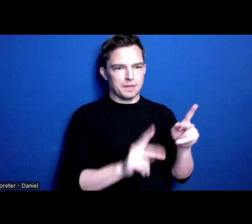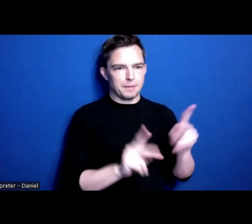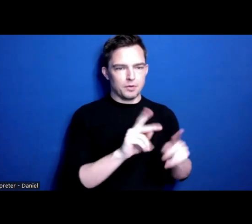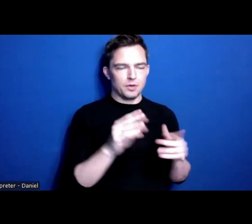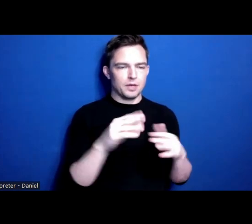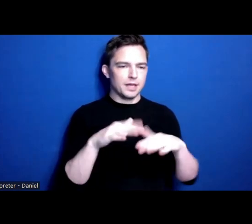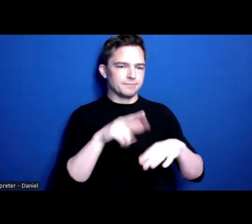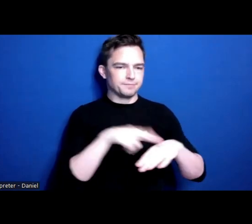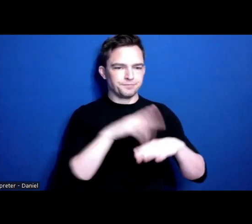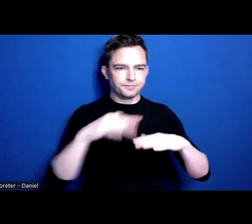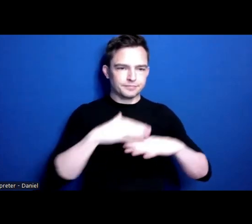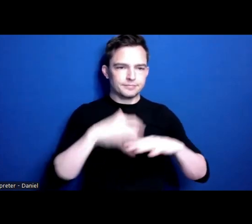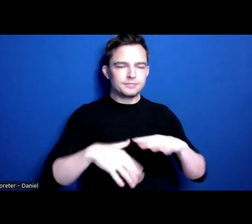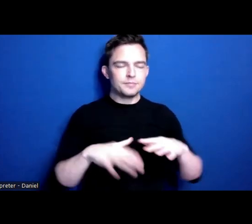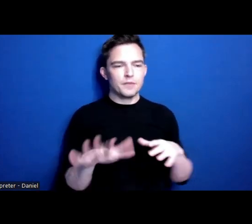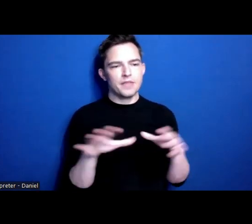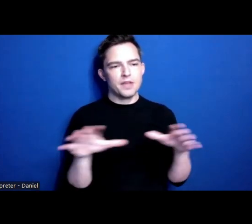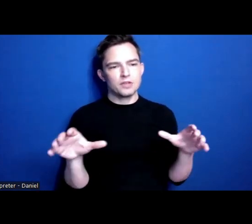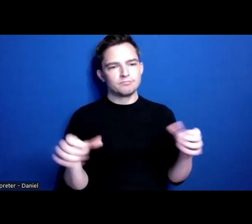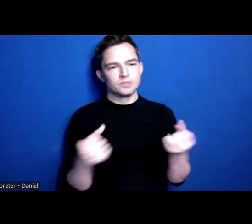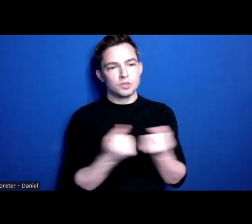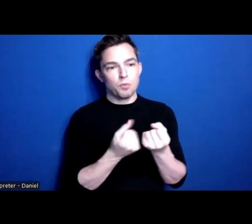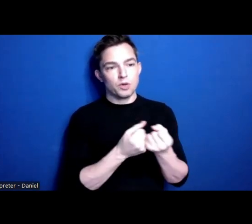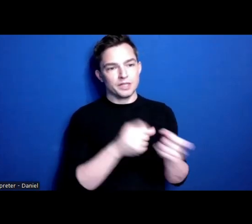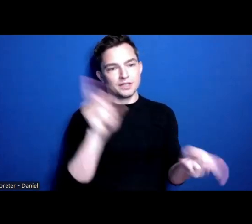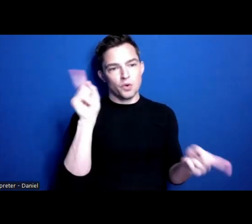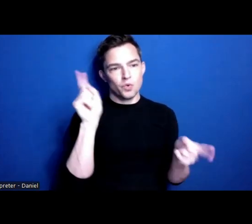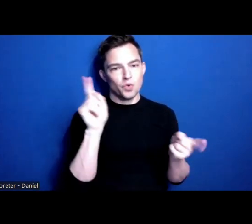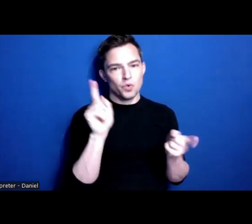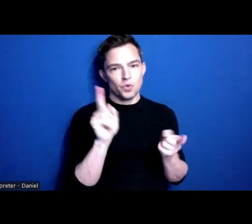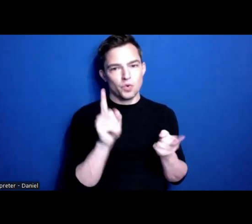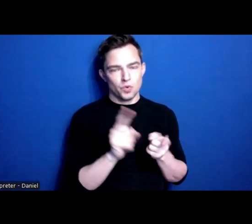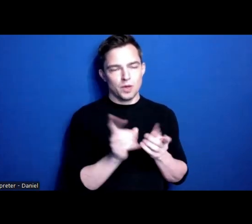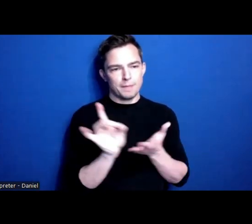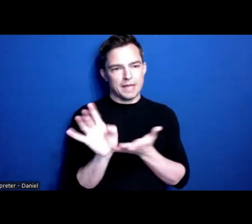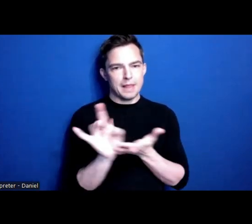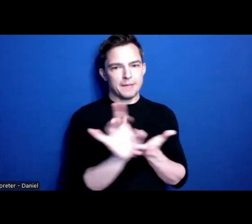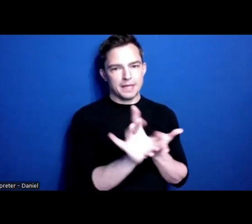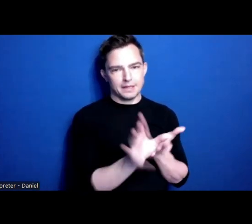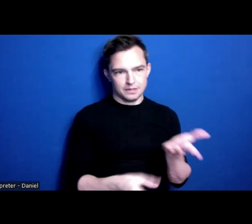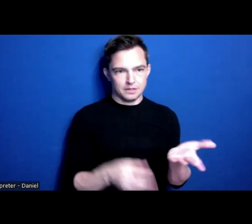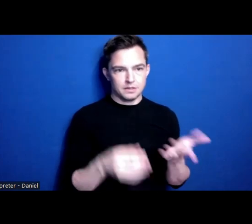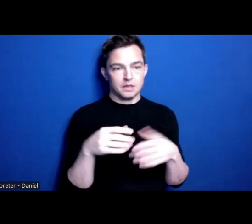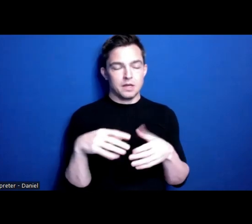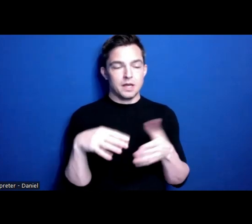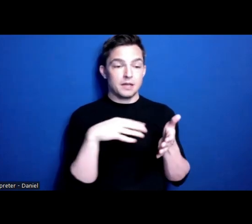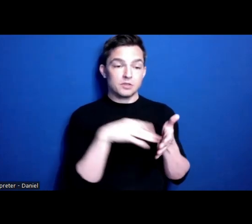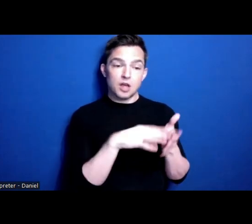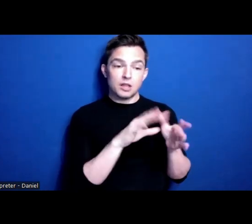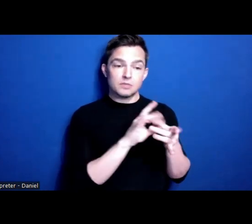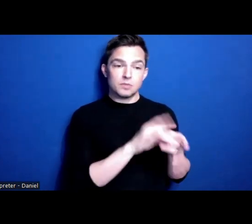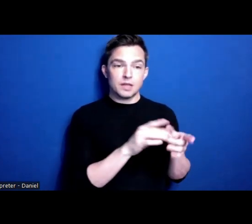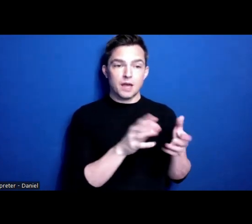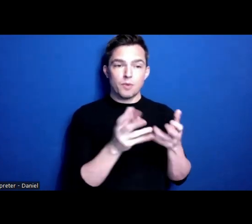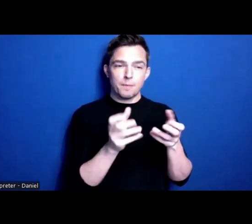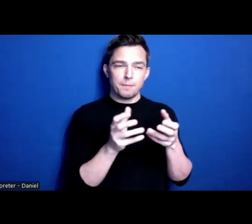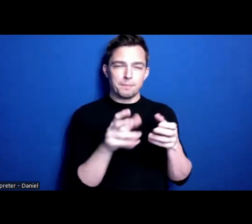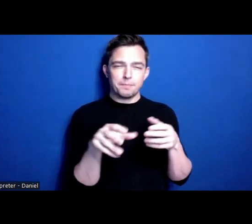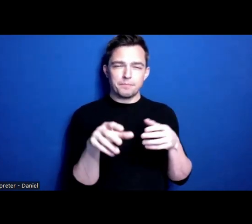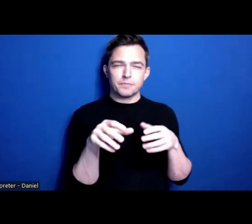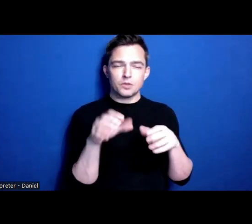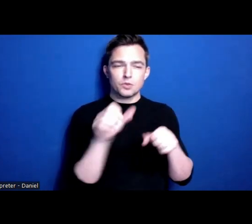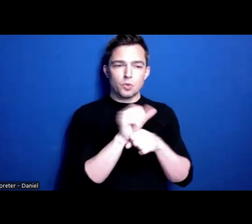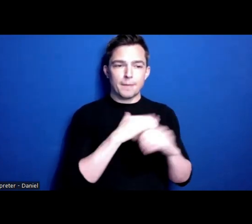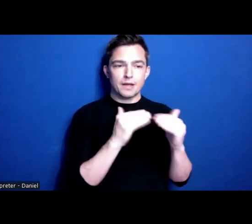to social support is increasingly being eliminated. And for some scholarship on this, I want to refer folks to the work of my colleague